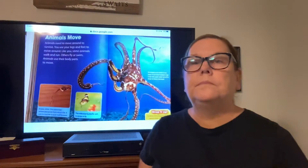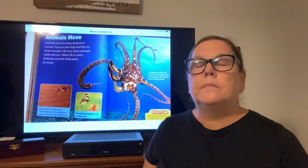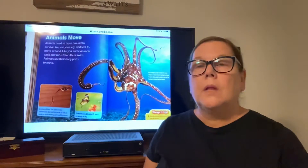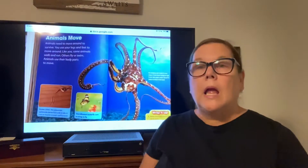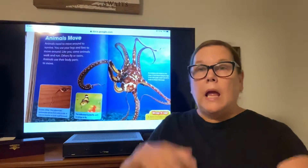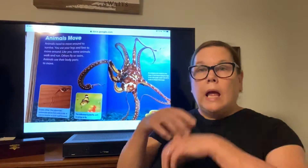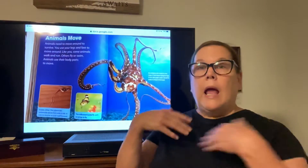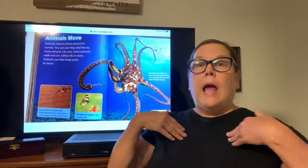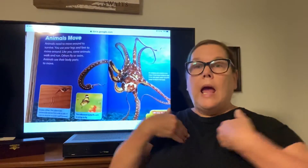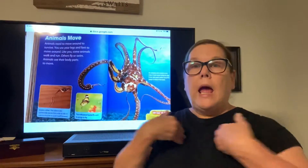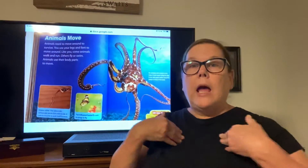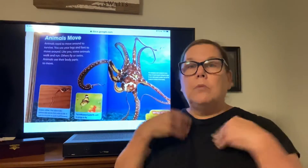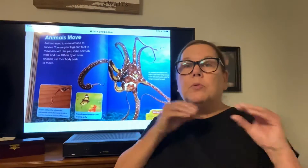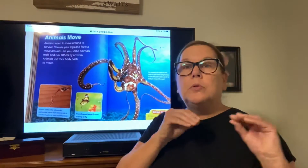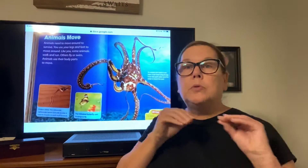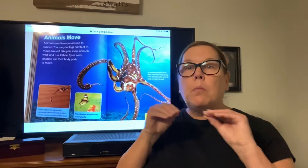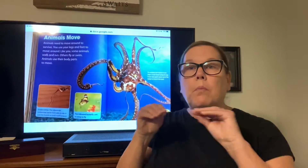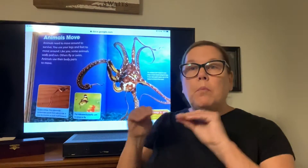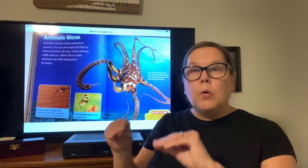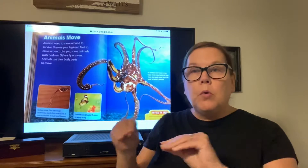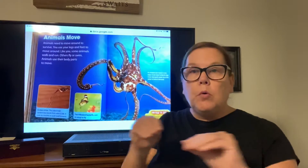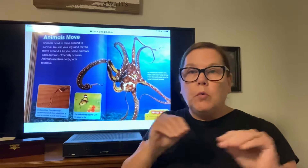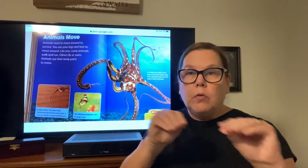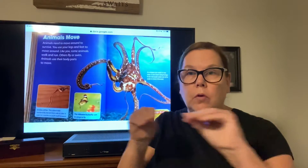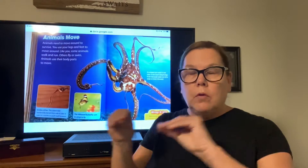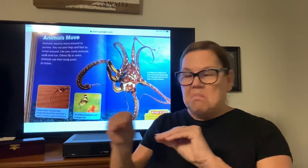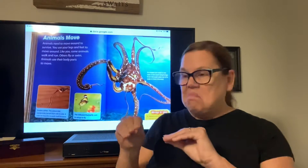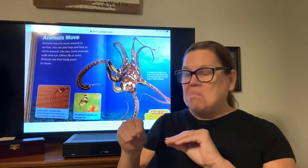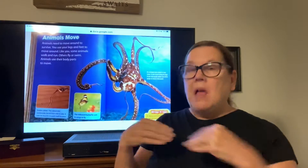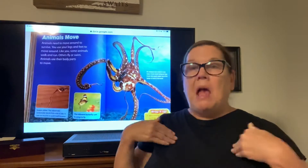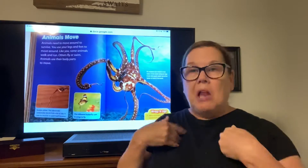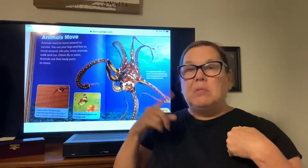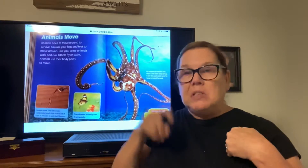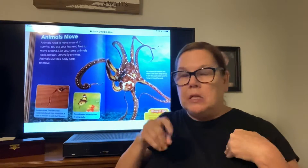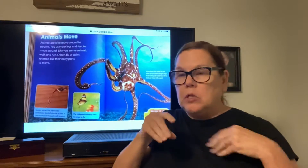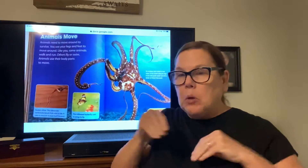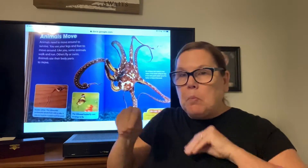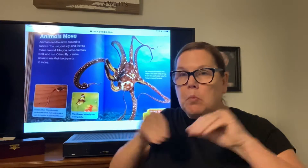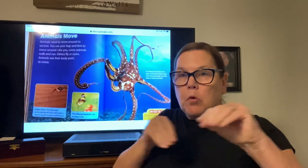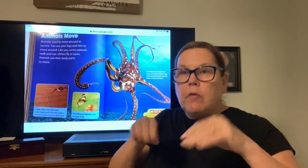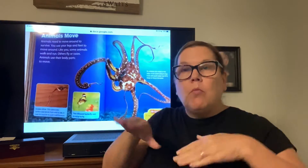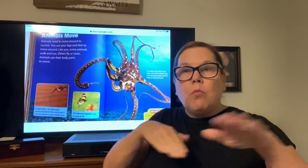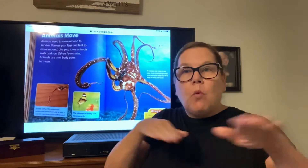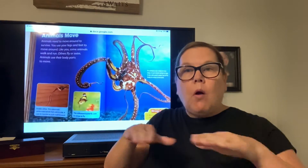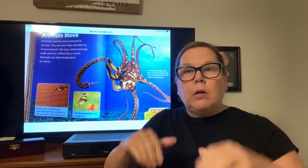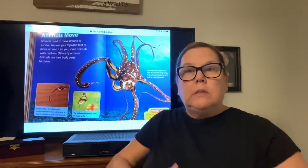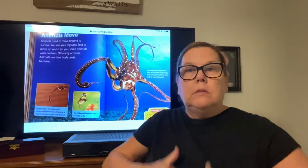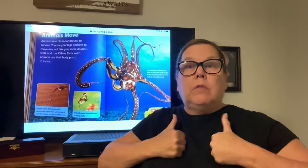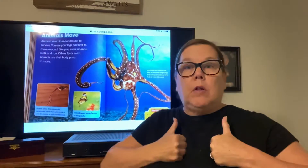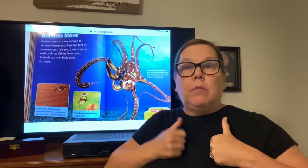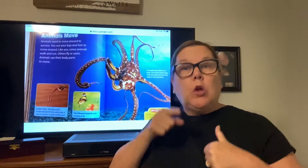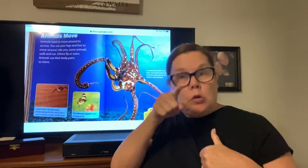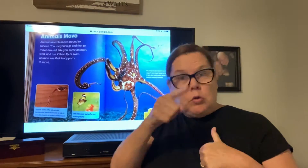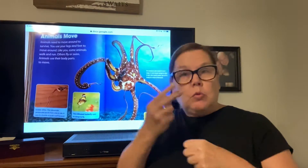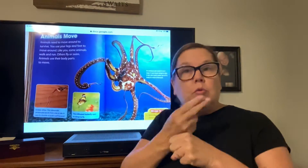Animals move. Animals need to move around to survive. You use your legs and feet to move